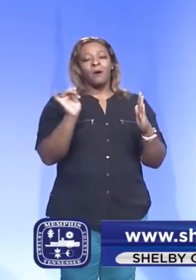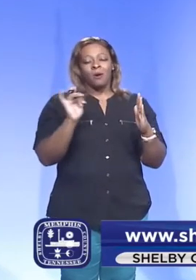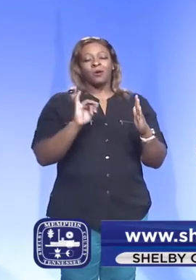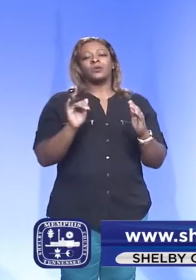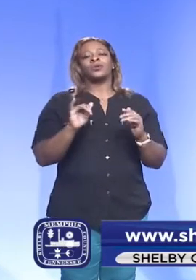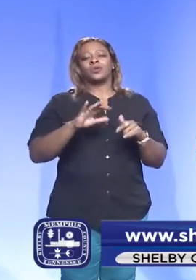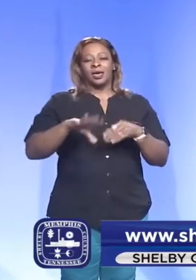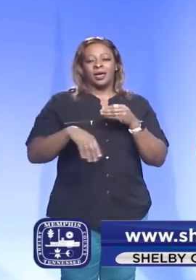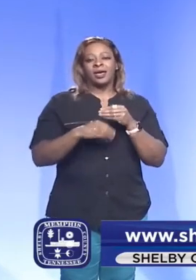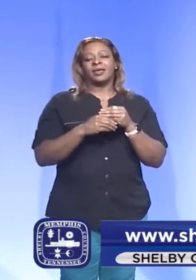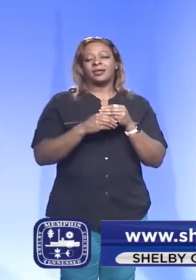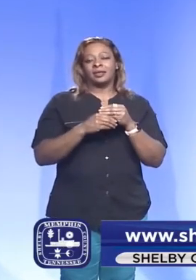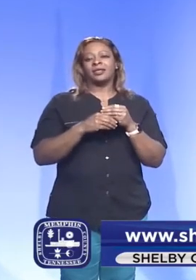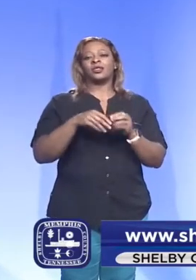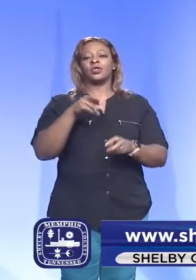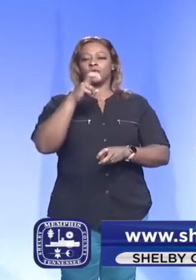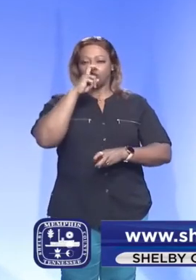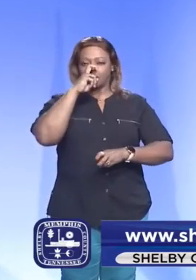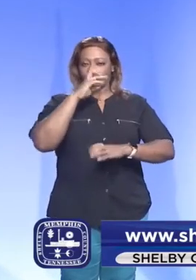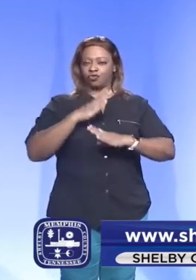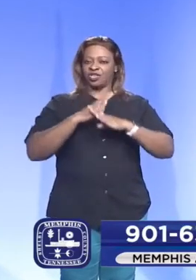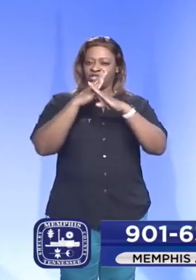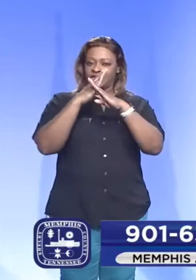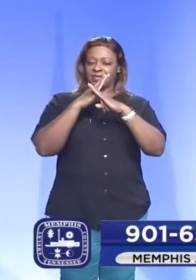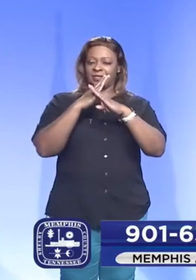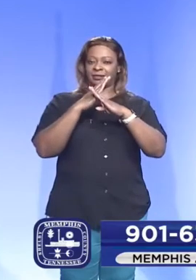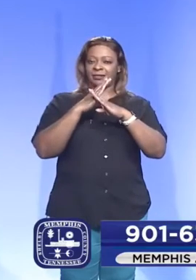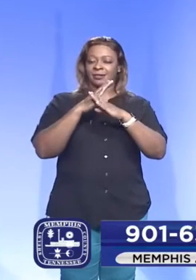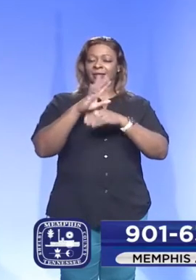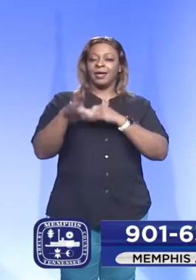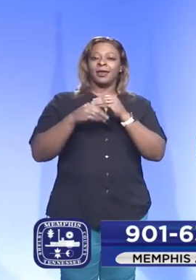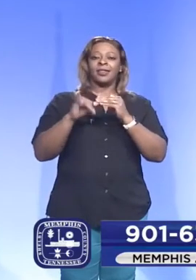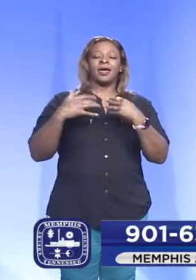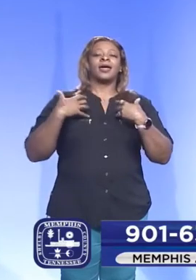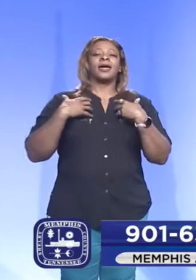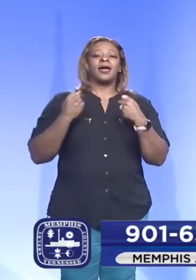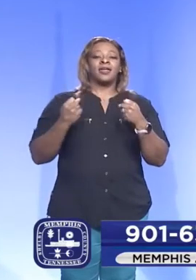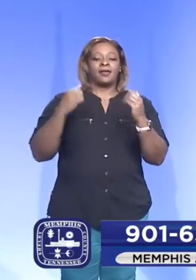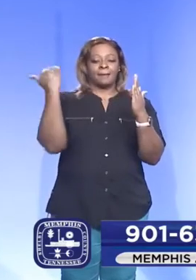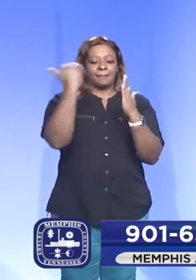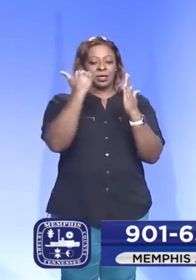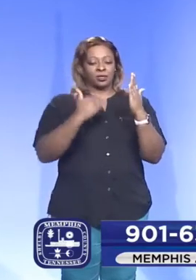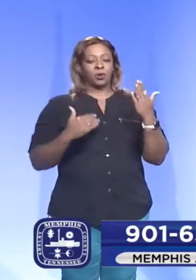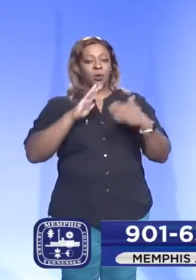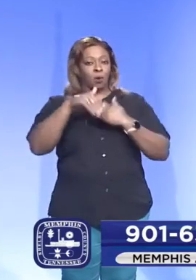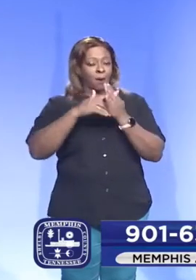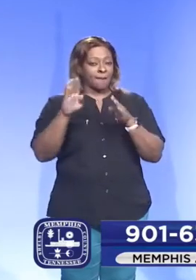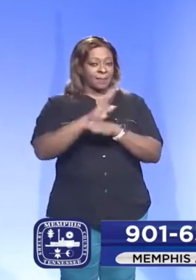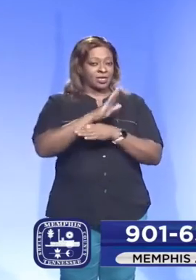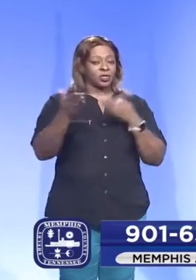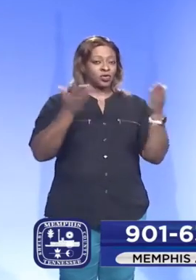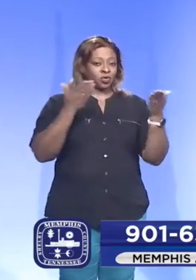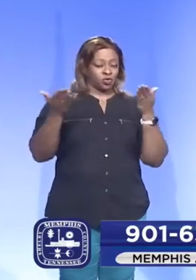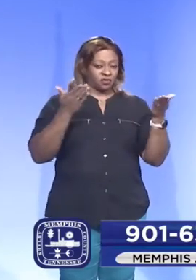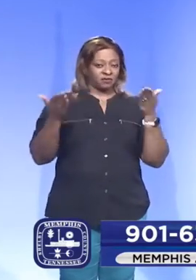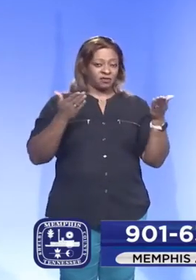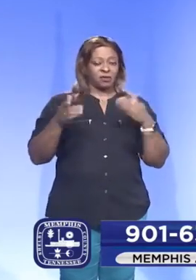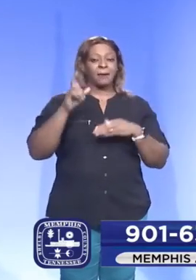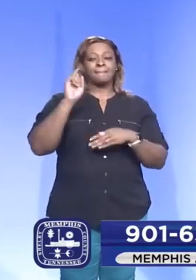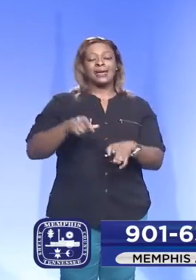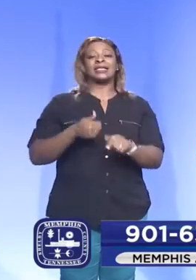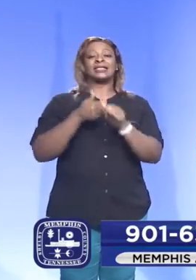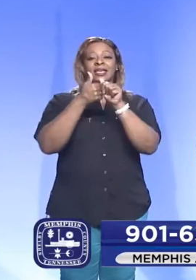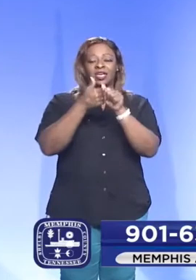following restrictions. In addition to the health measures that all businesses and services must